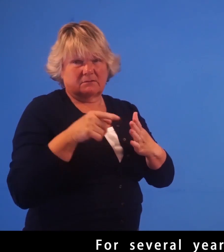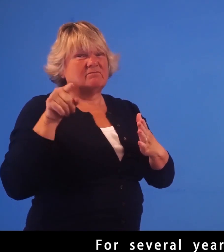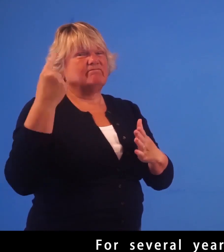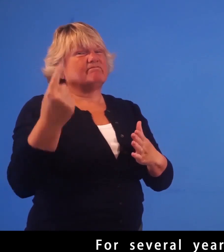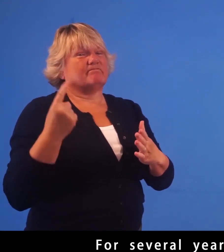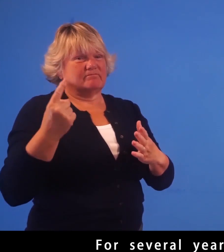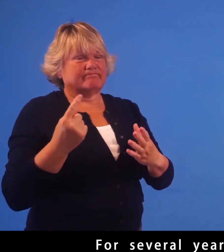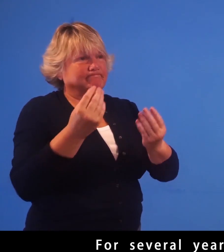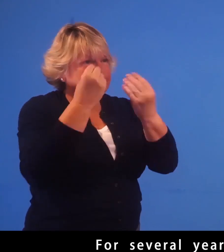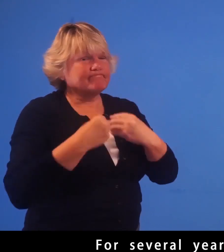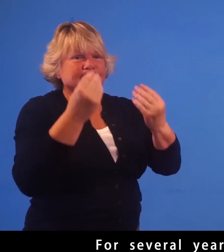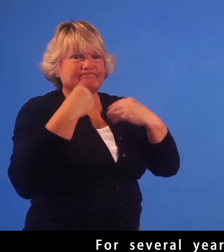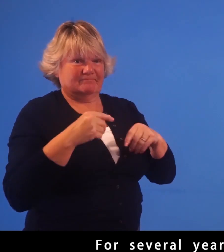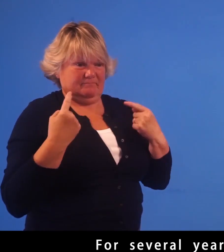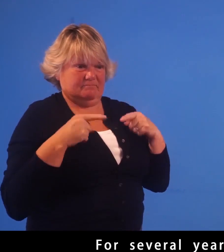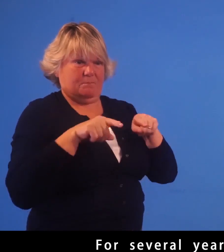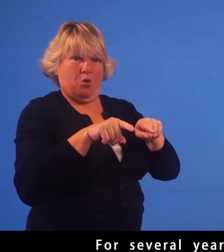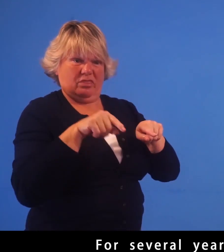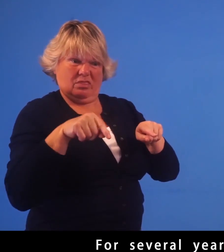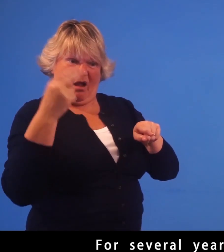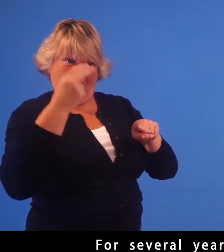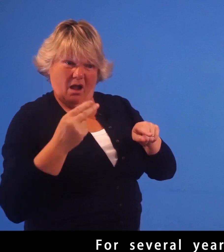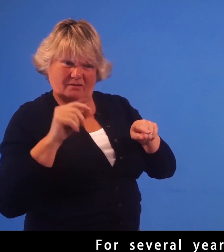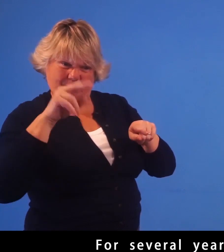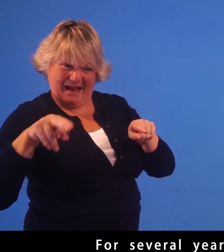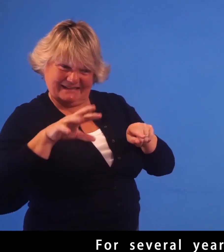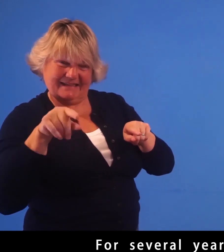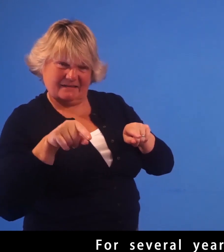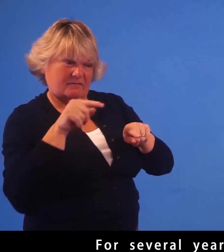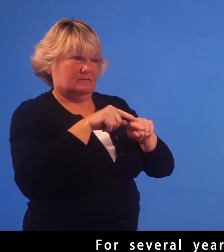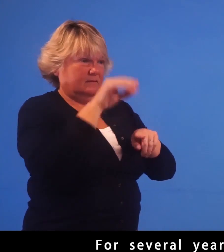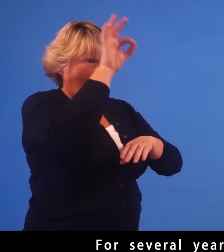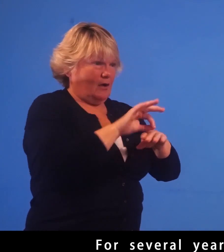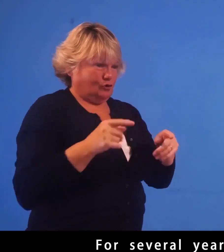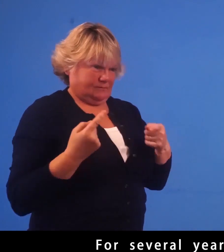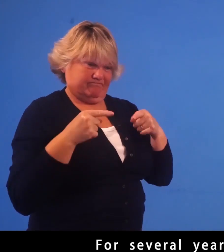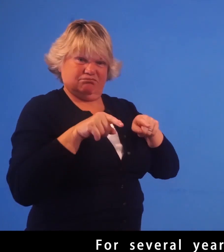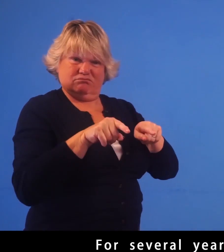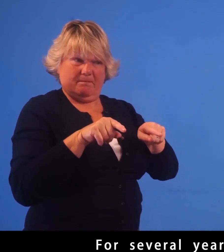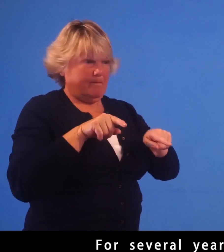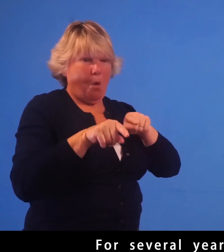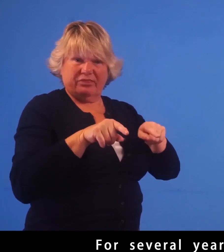For several years, Thompson trained simultaneously in both disciplines.